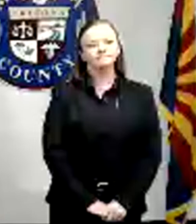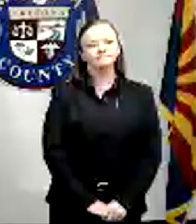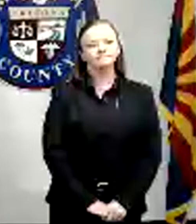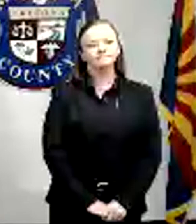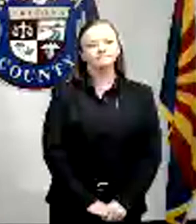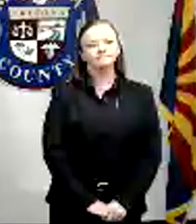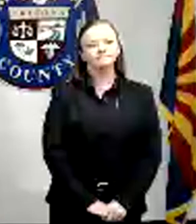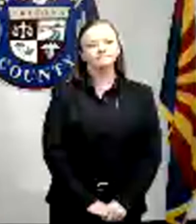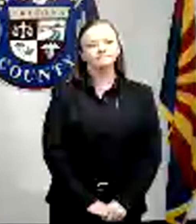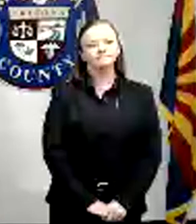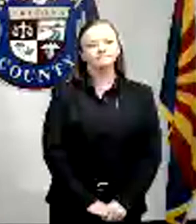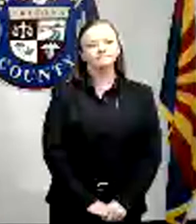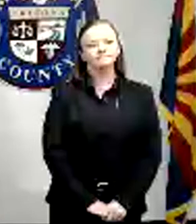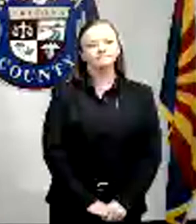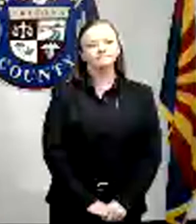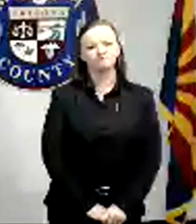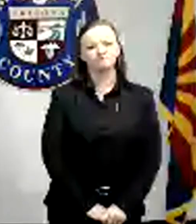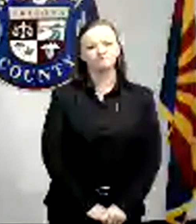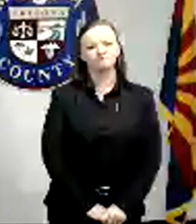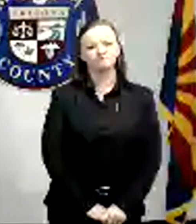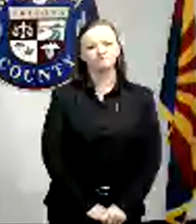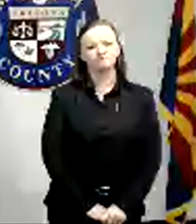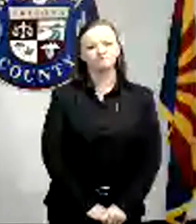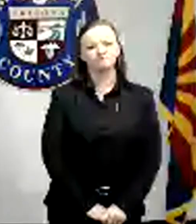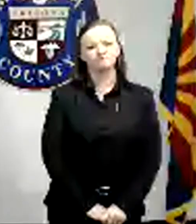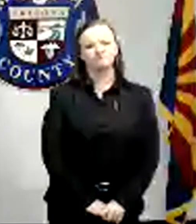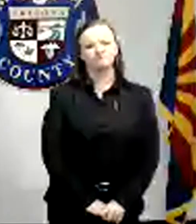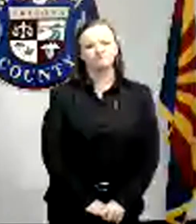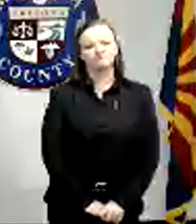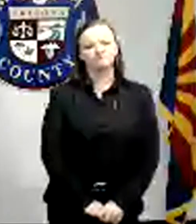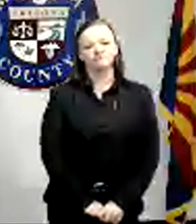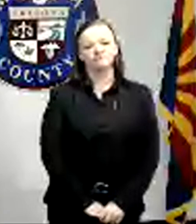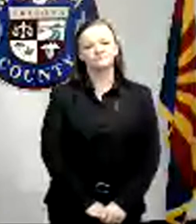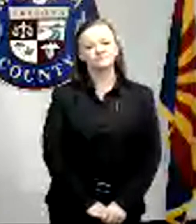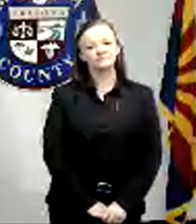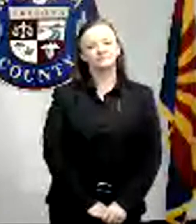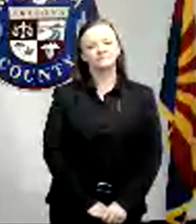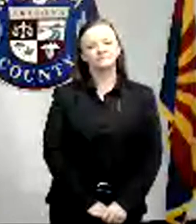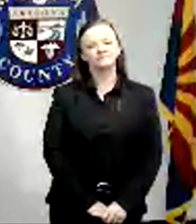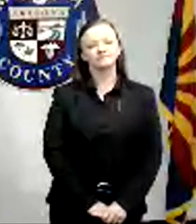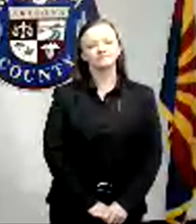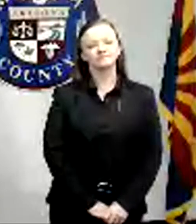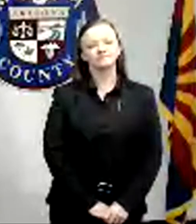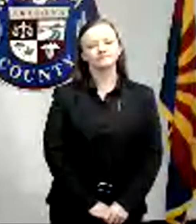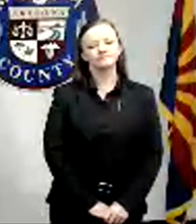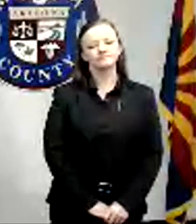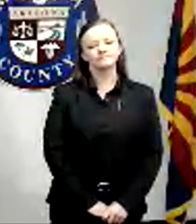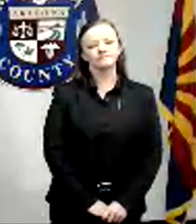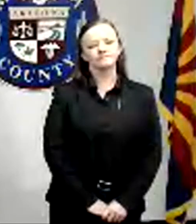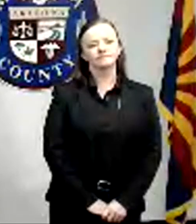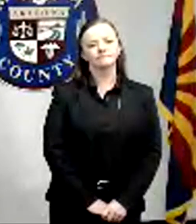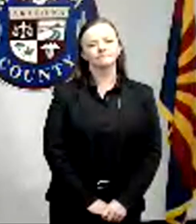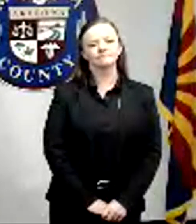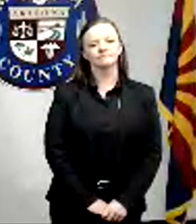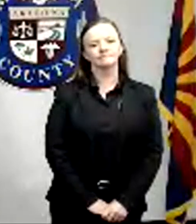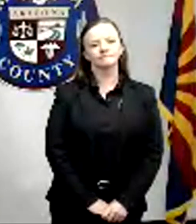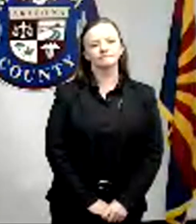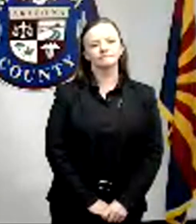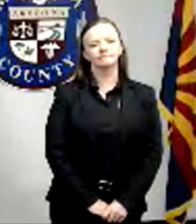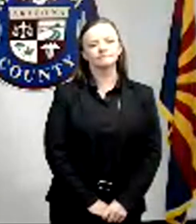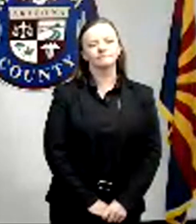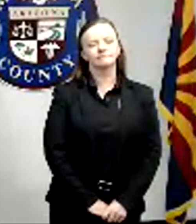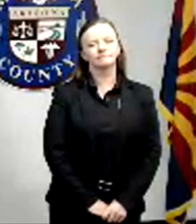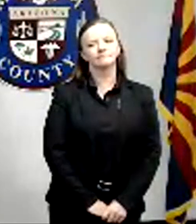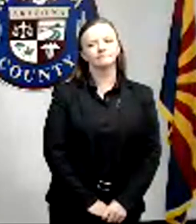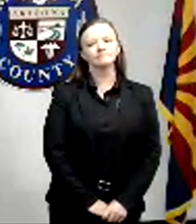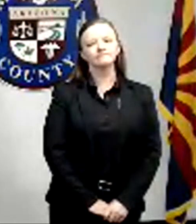tarda en reportarse. Entonces, una vez que suben las hospitalizaciones, va a subir el número de muertes en las próximas